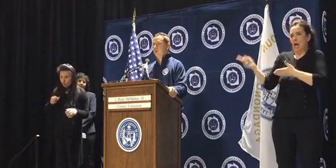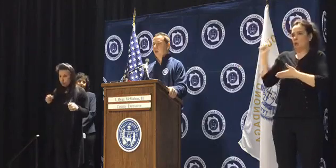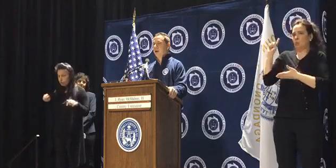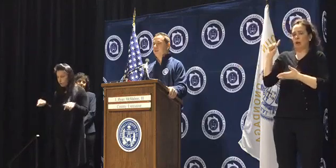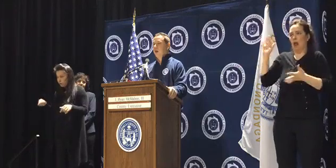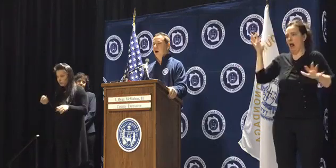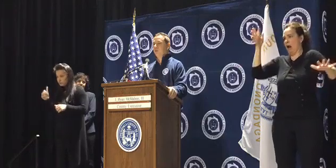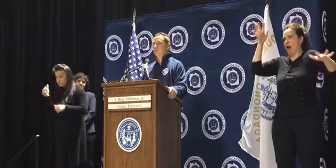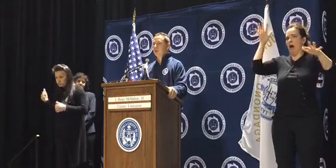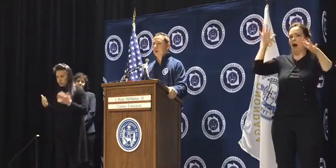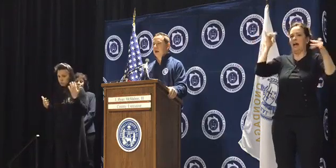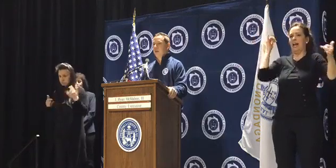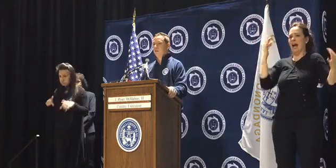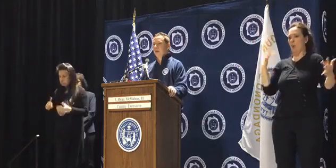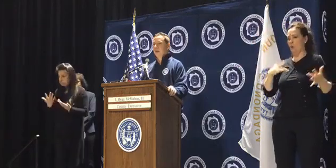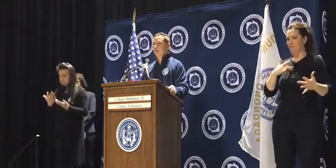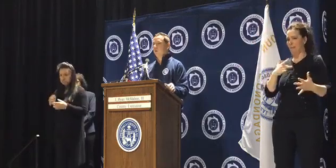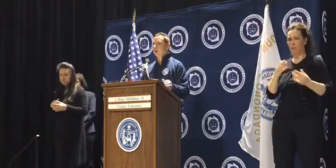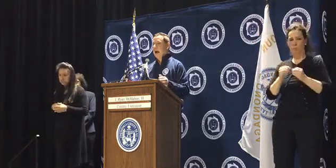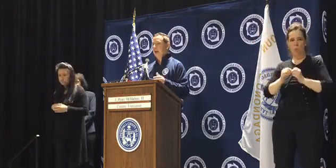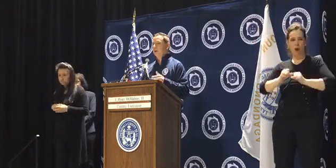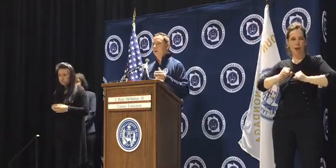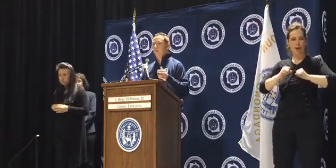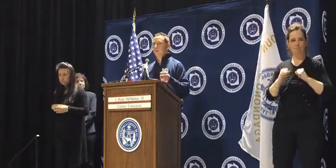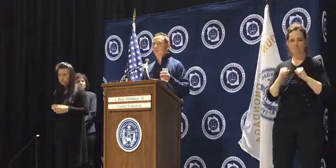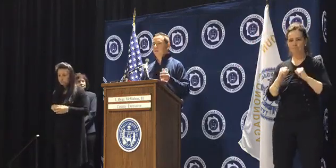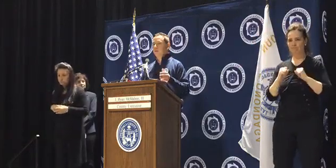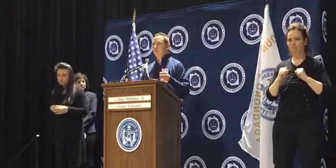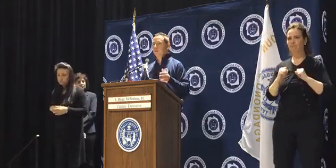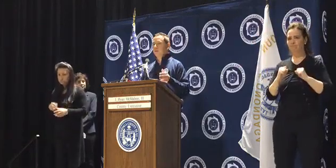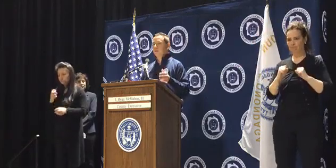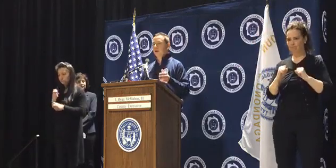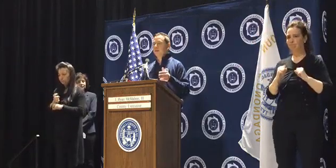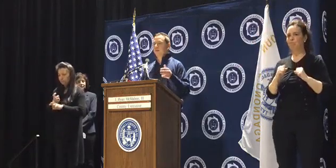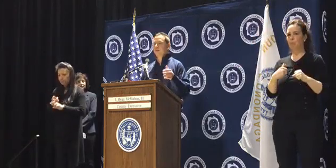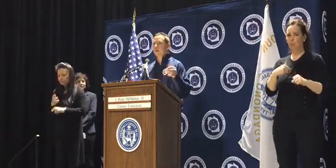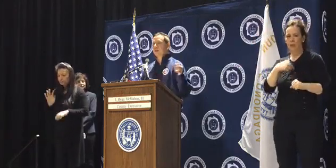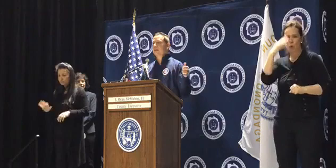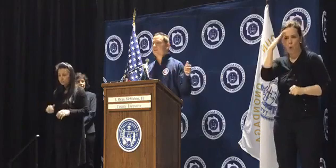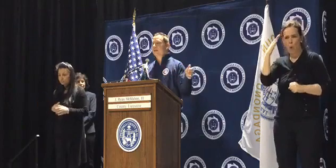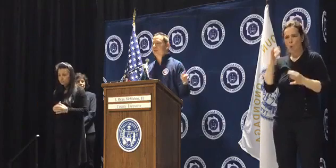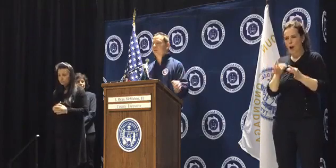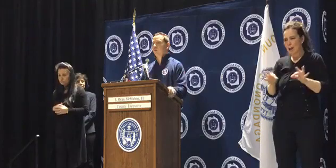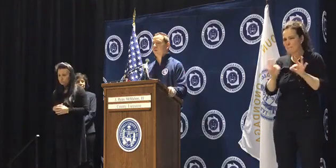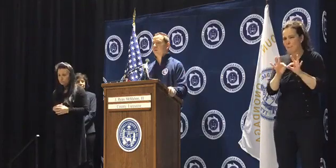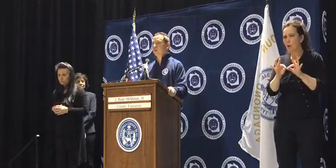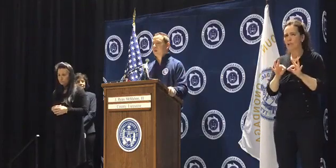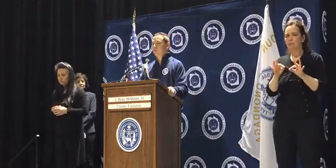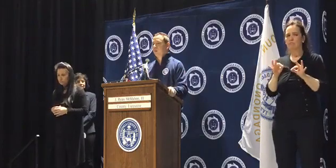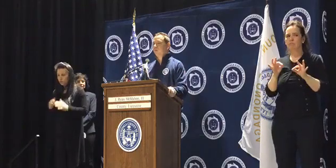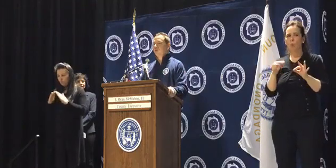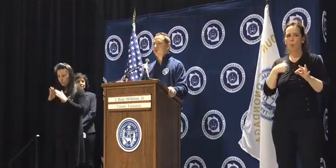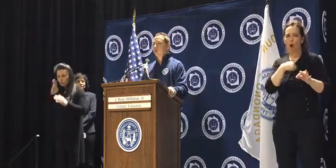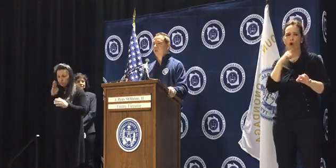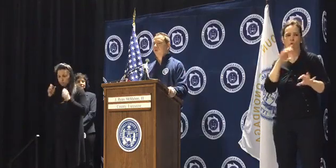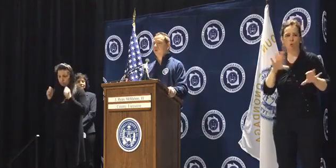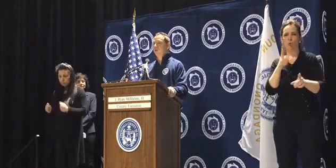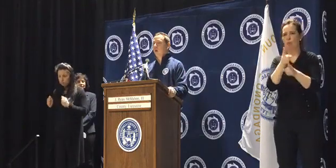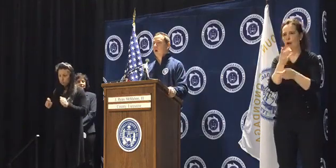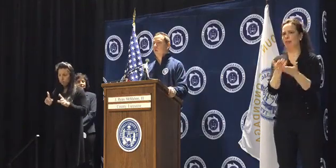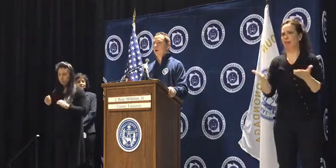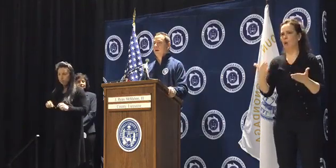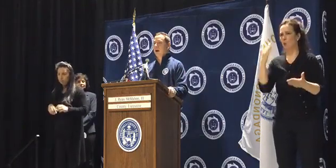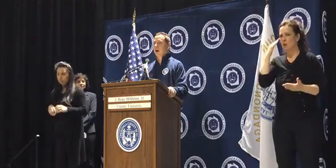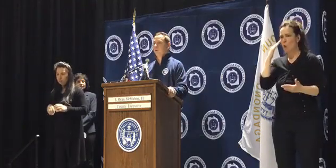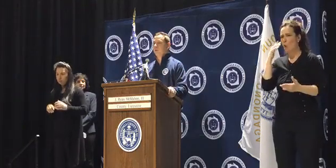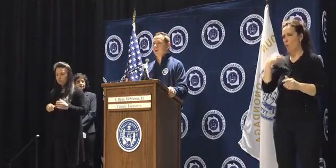challenging from our mental health and the fact that we're not going to be able to do things and it's going to be an inconvenience for us. But if we do everything